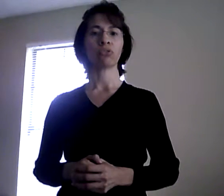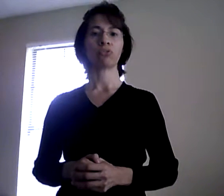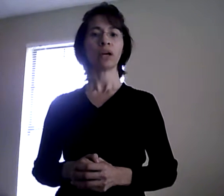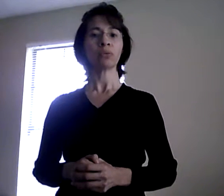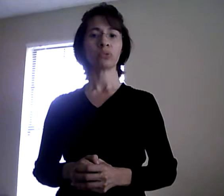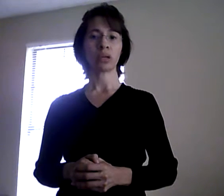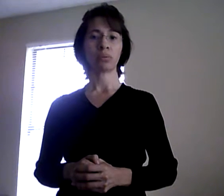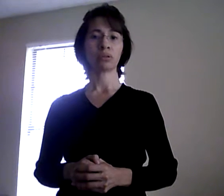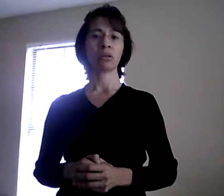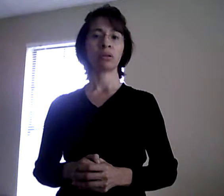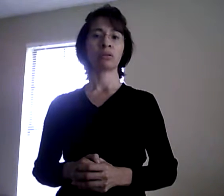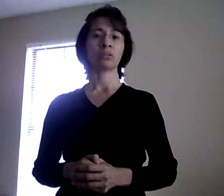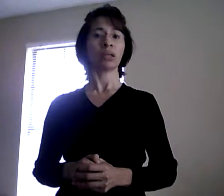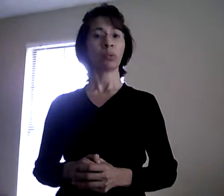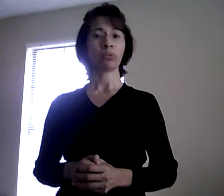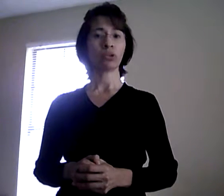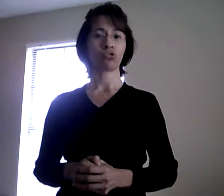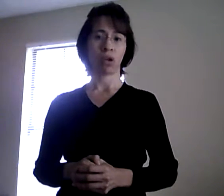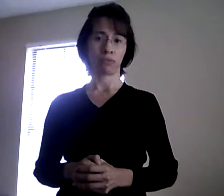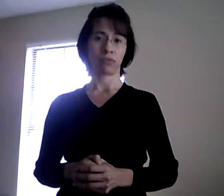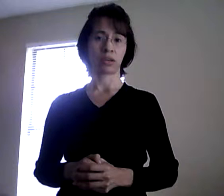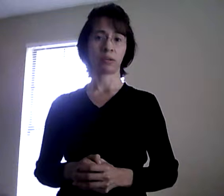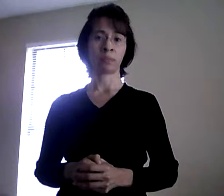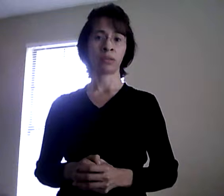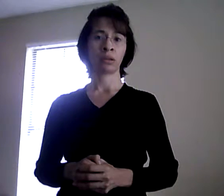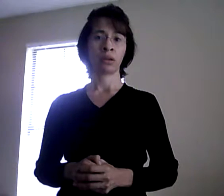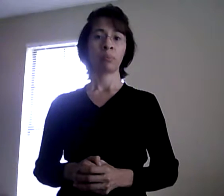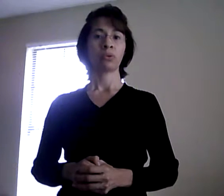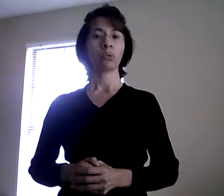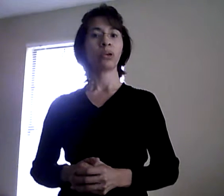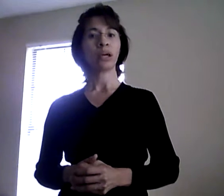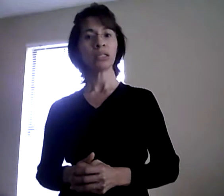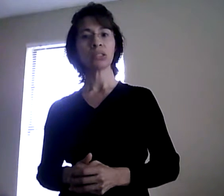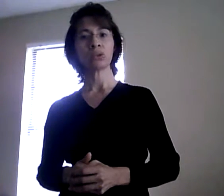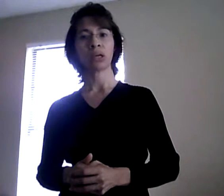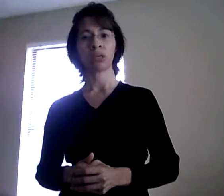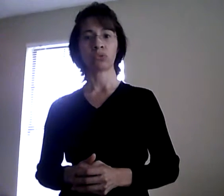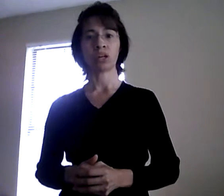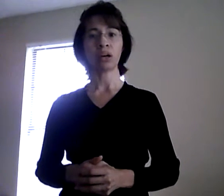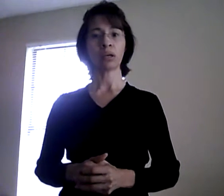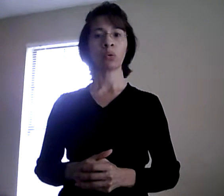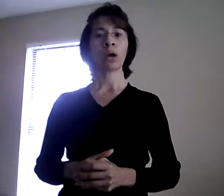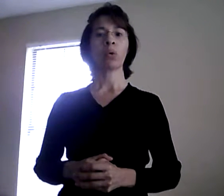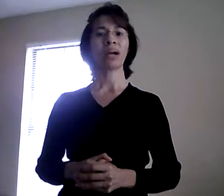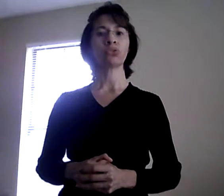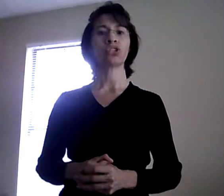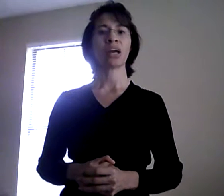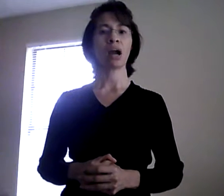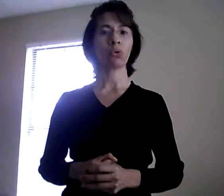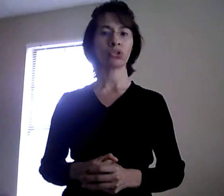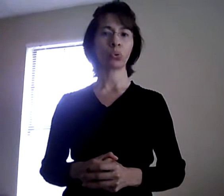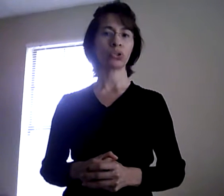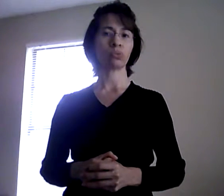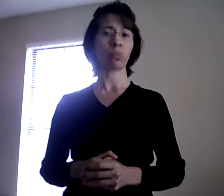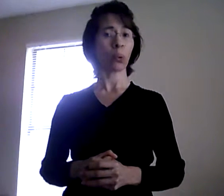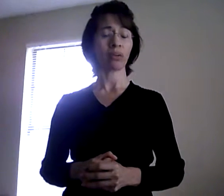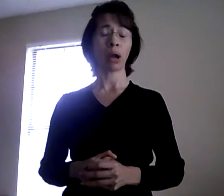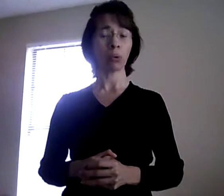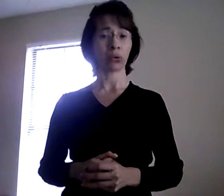from 5 to 7, stay away from the traffic. But we'd like to know ahead of time what kind of towns we should avoid.